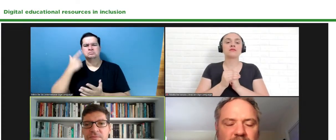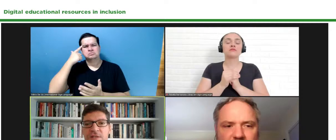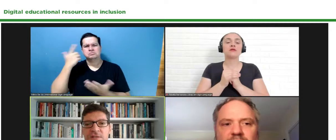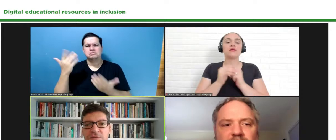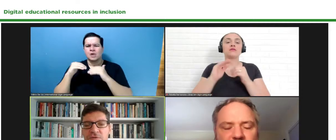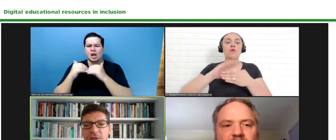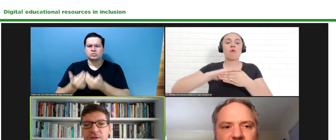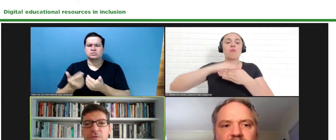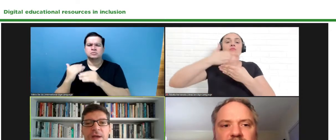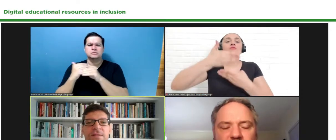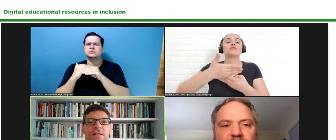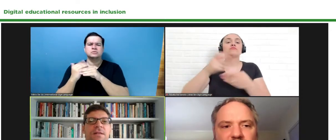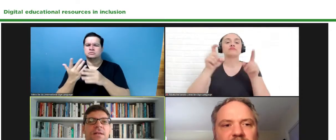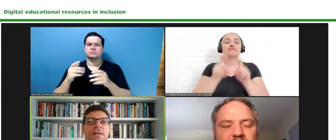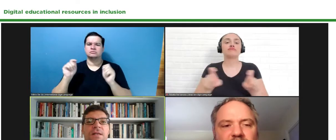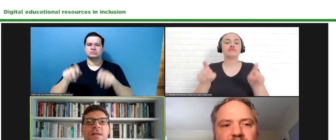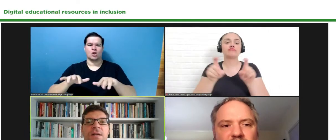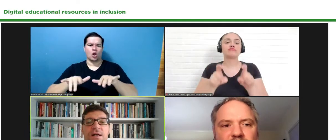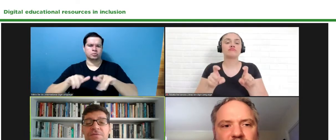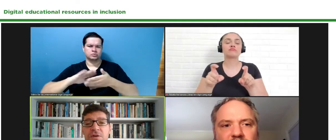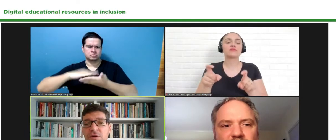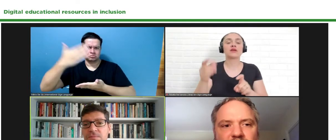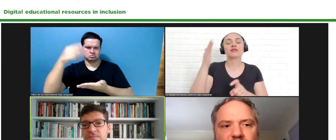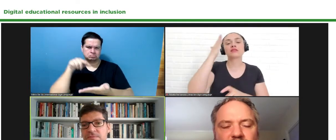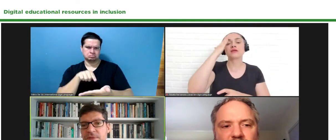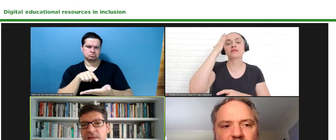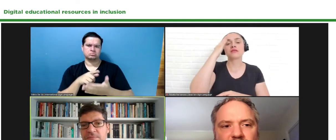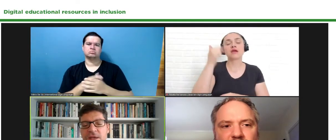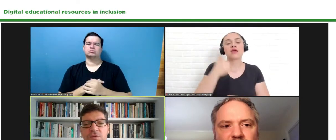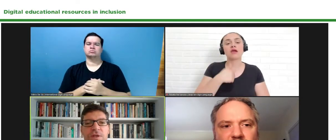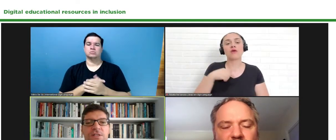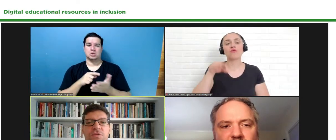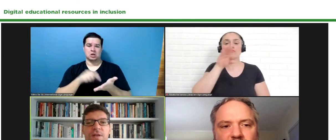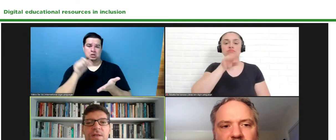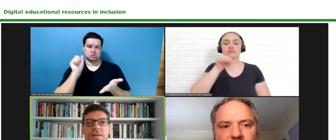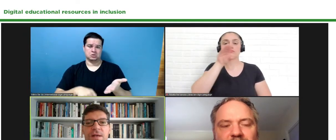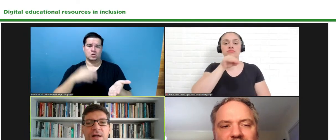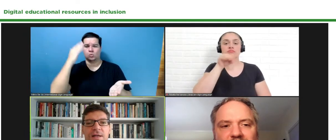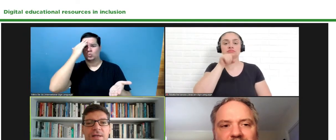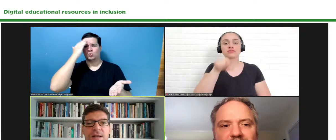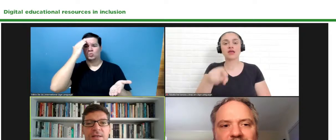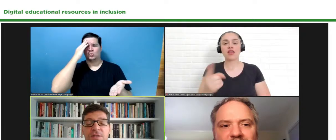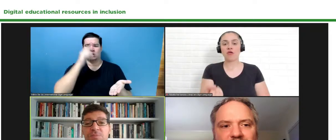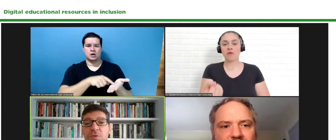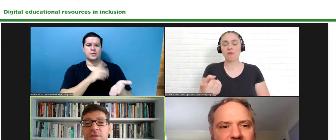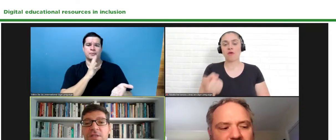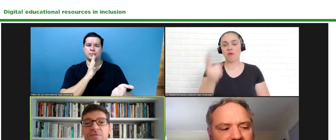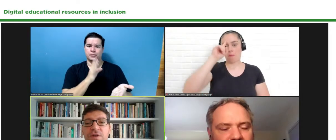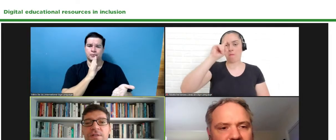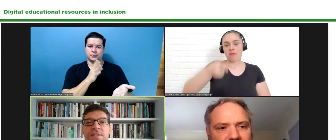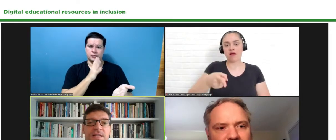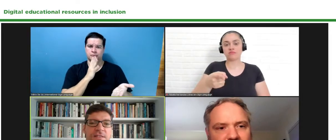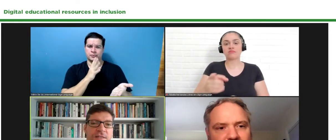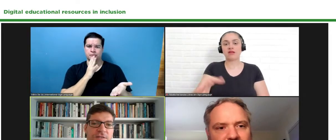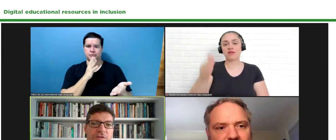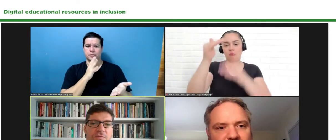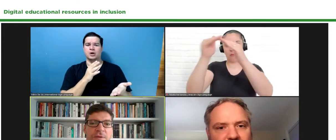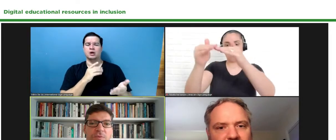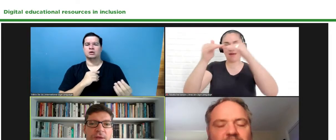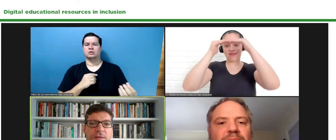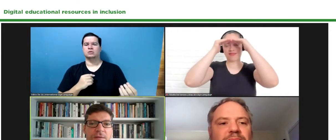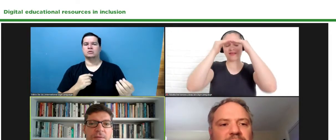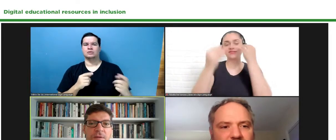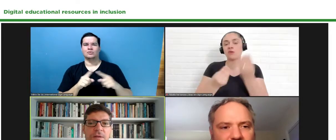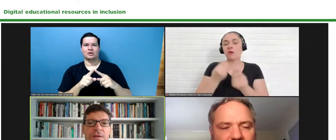understand my commands. And after many weeks training, I explored different senses of